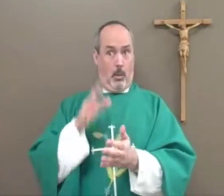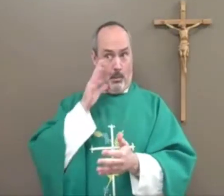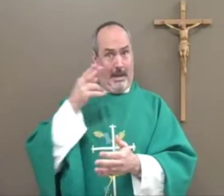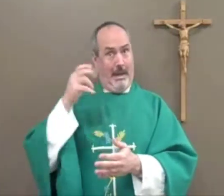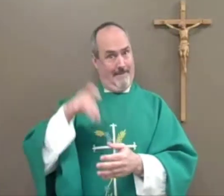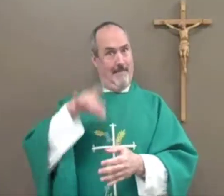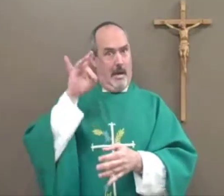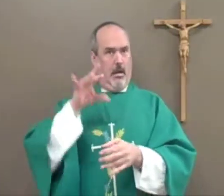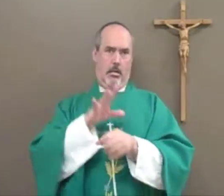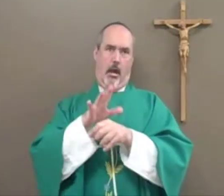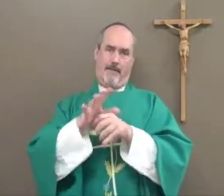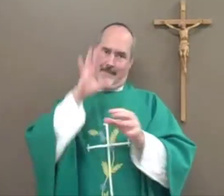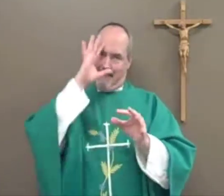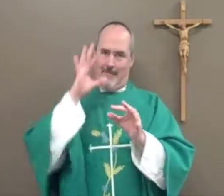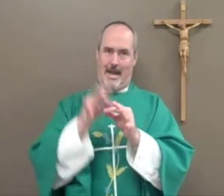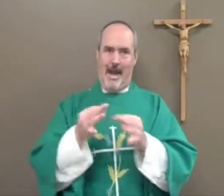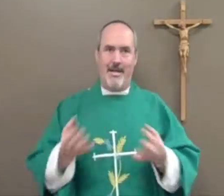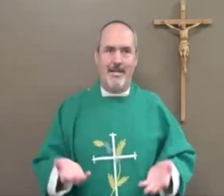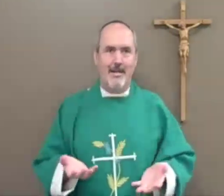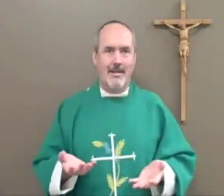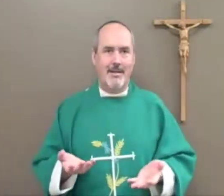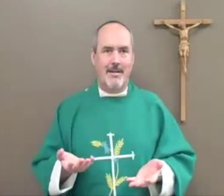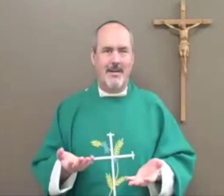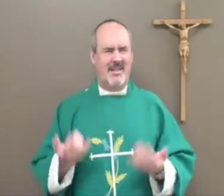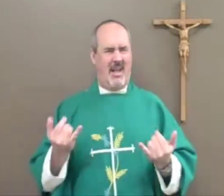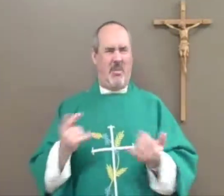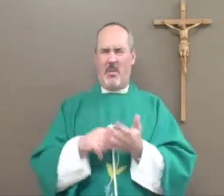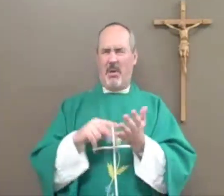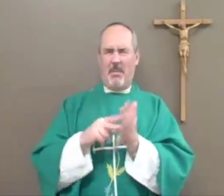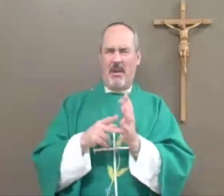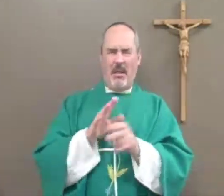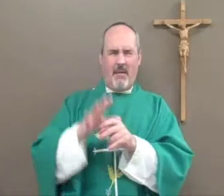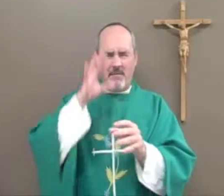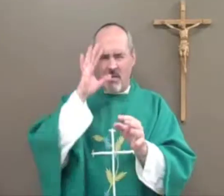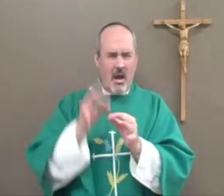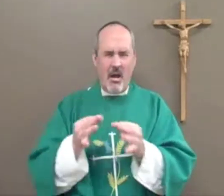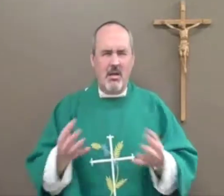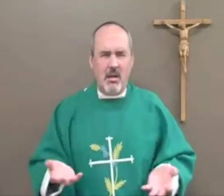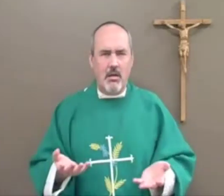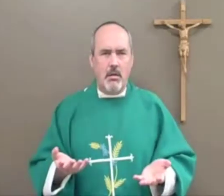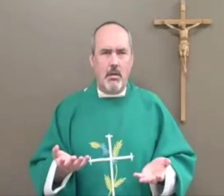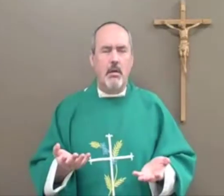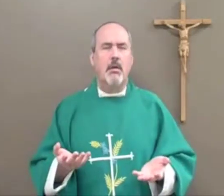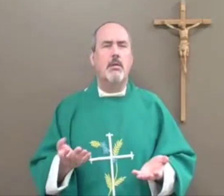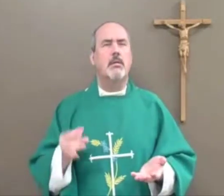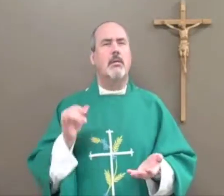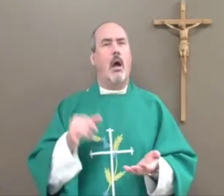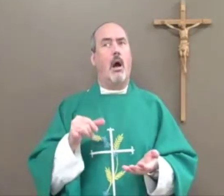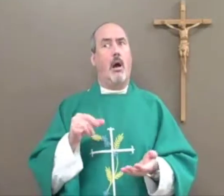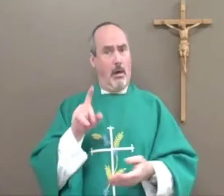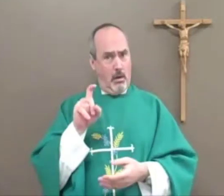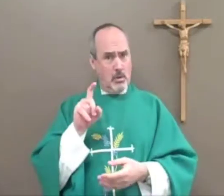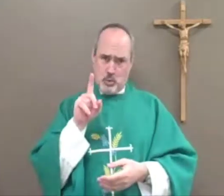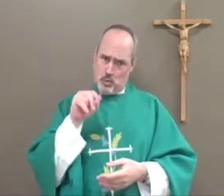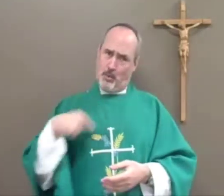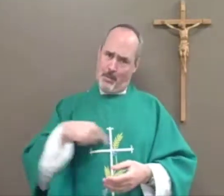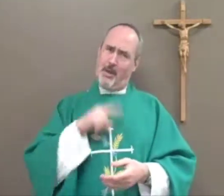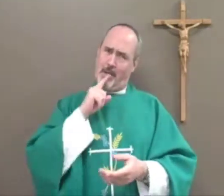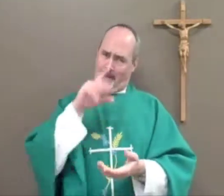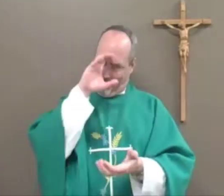he comes, will he find enough faith on earth? But what does that mean, will he find enough faith? Well, let me ask